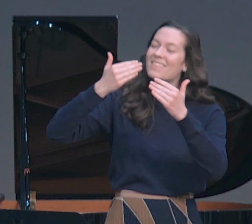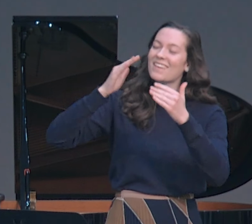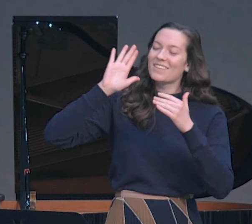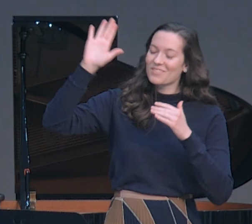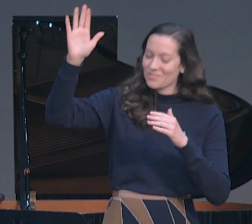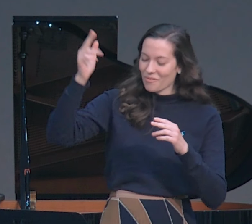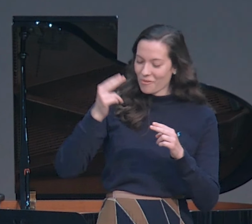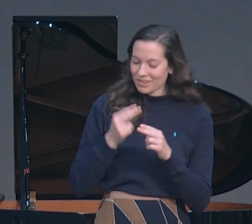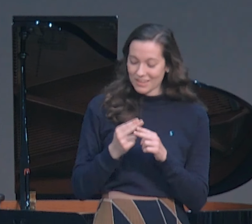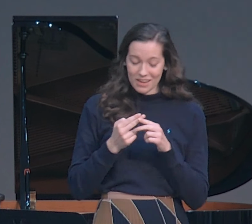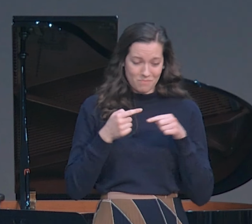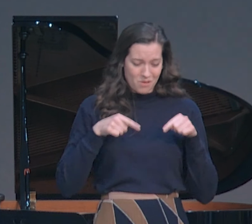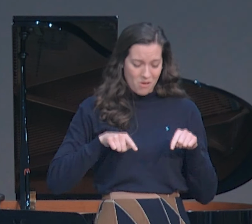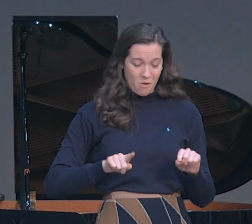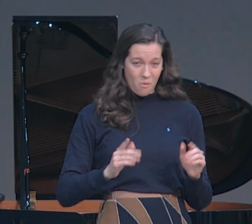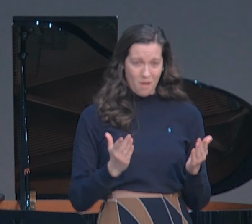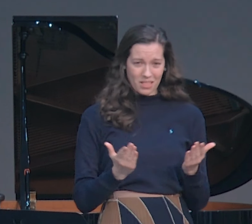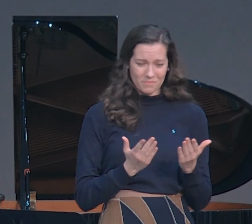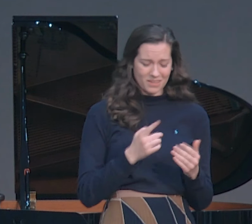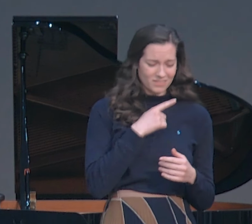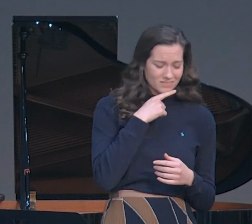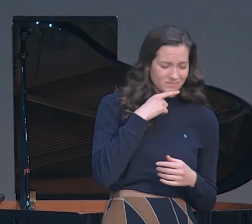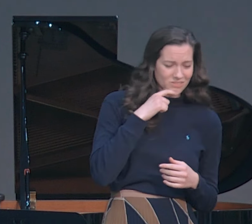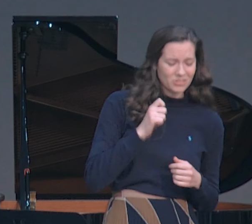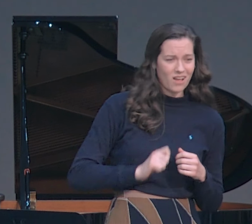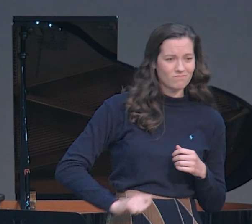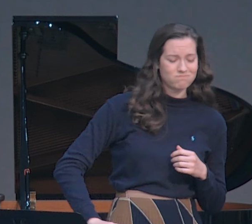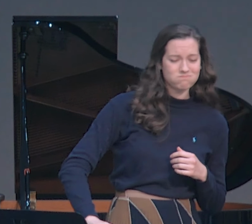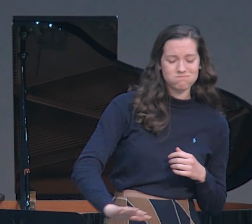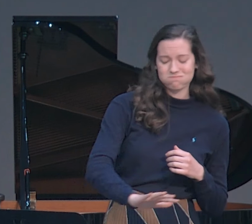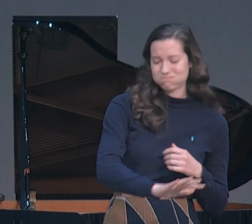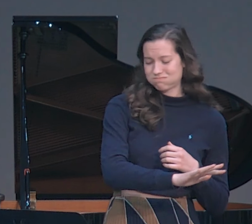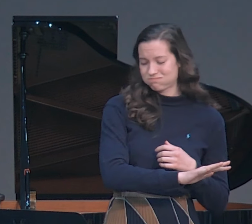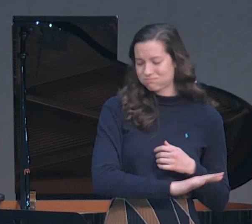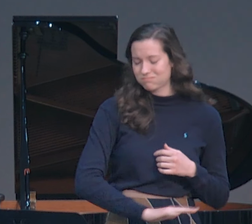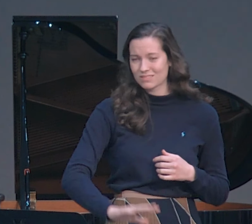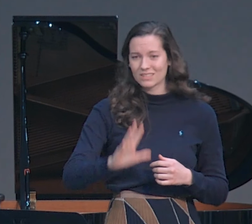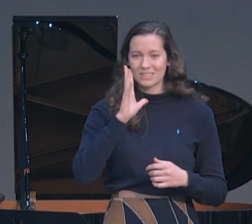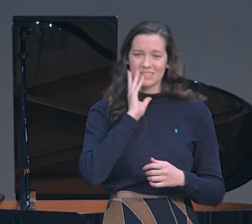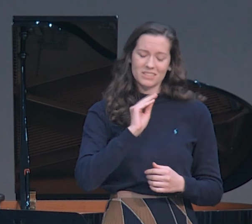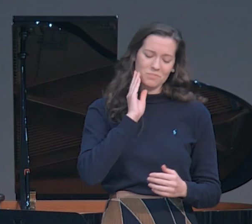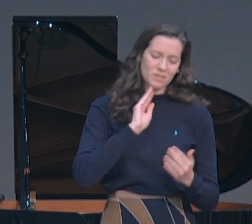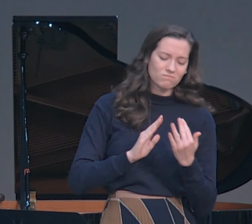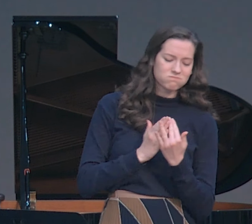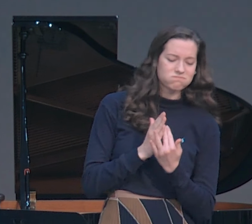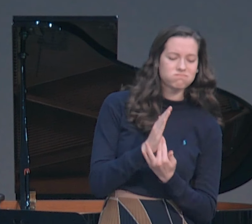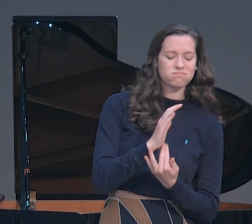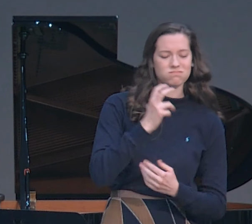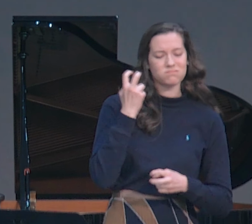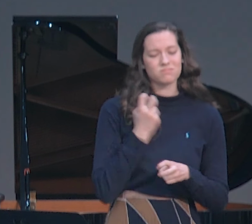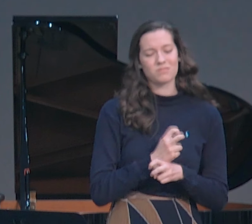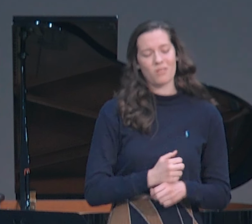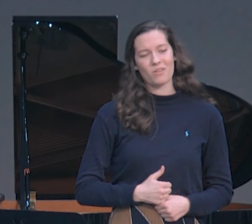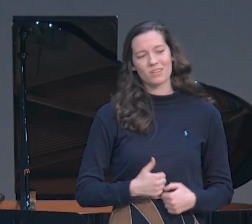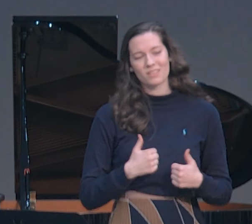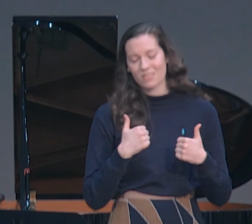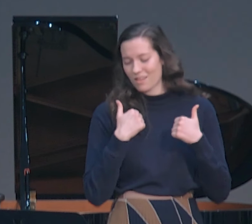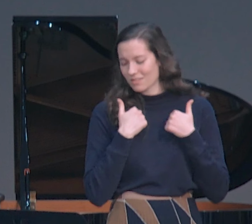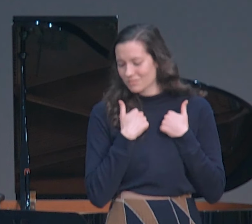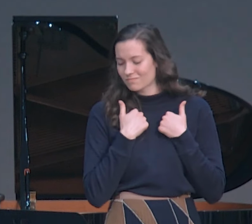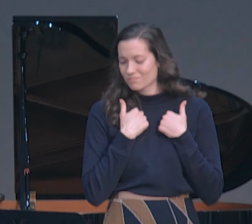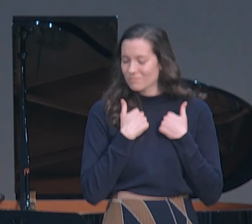Blessed be your name when I'm found in the desert place, though I walk